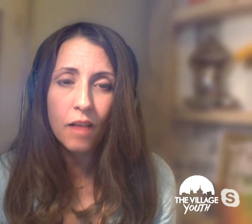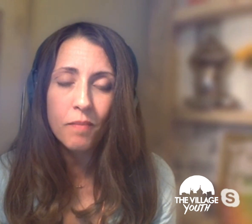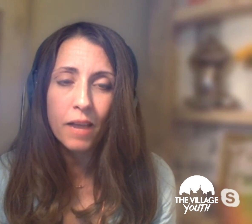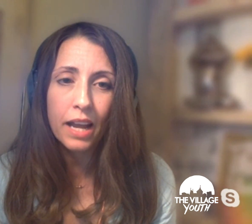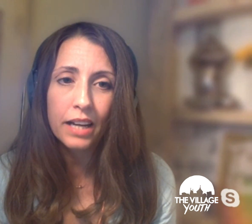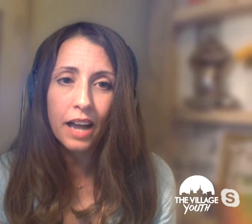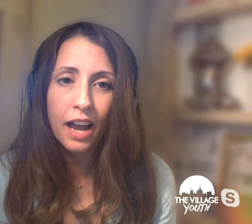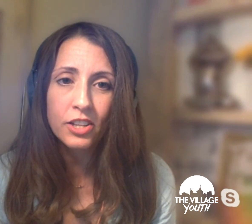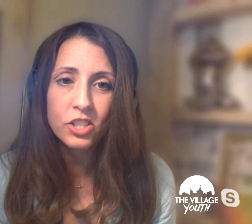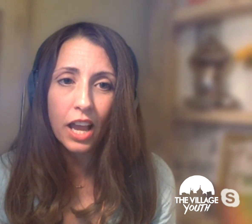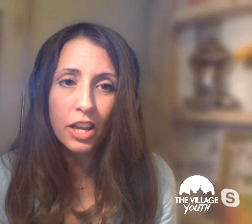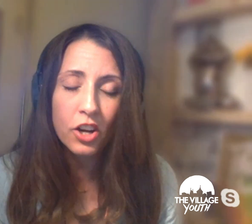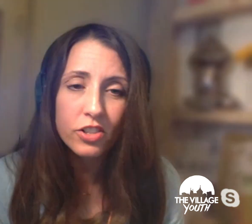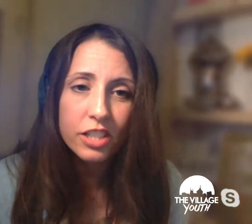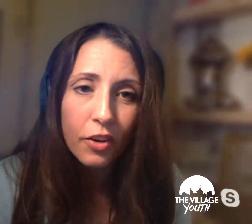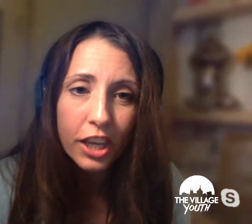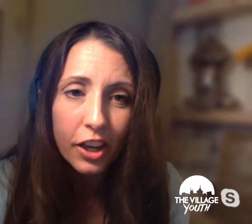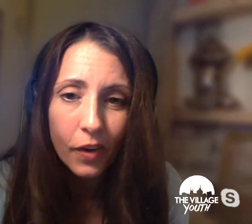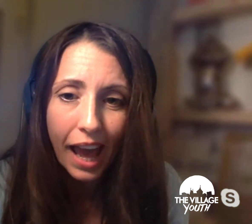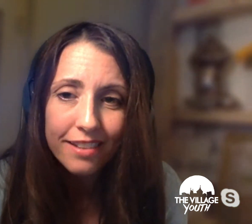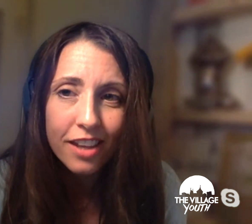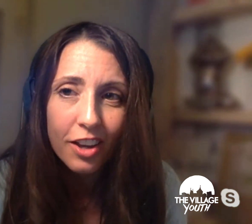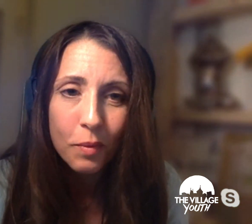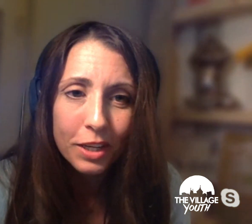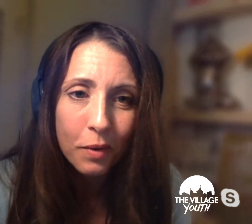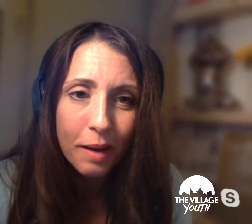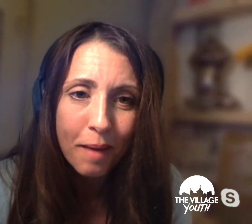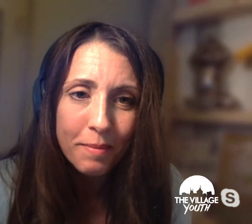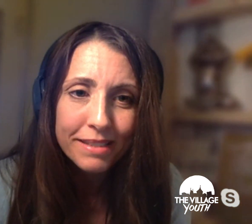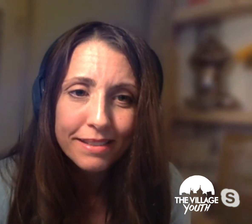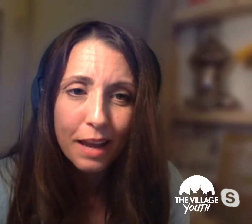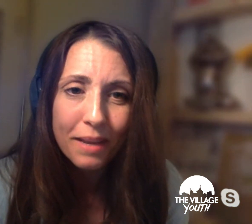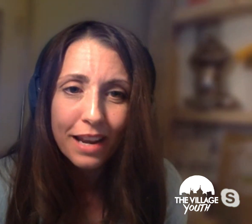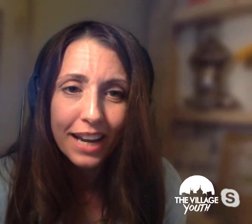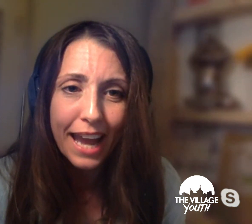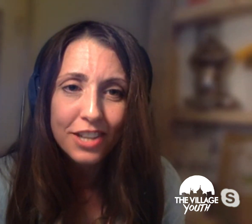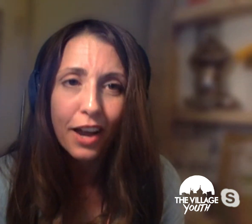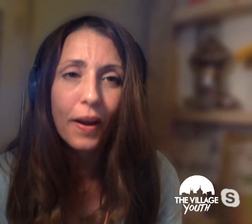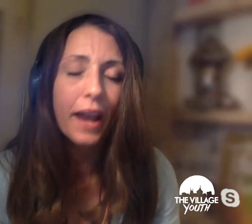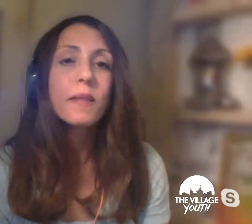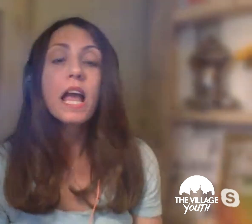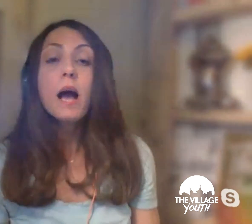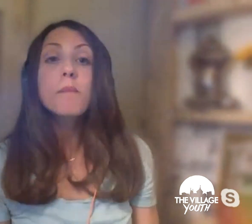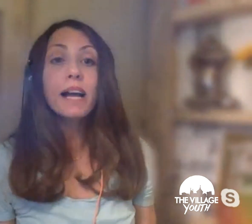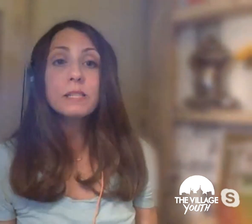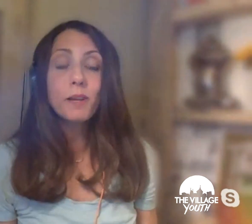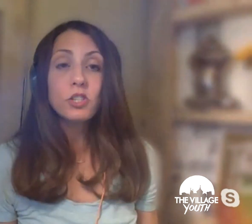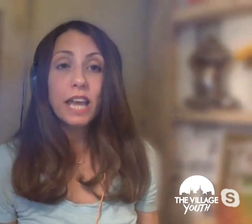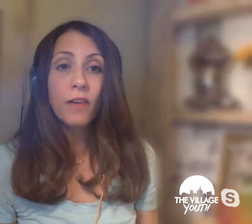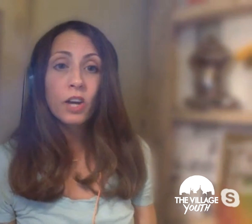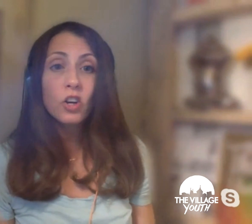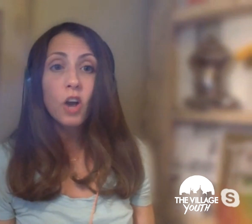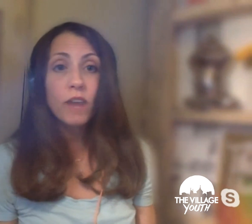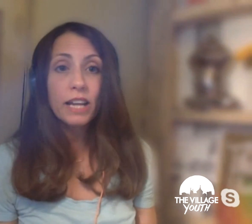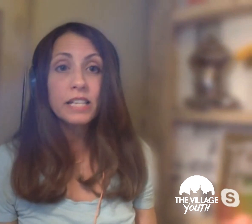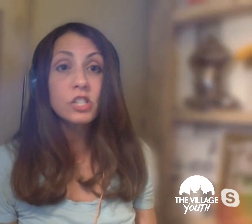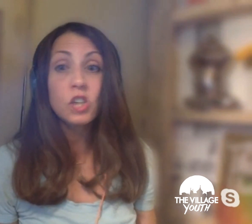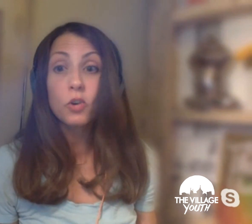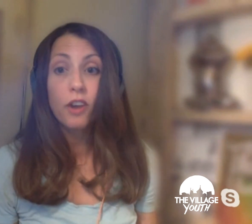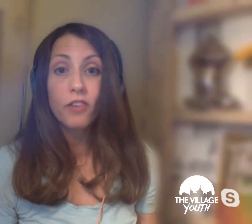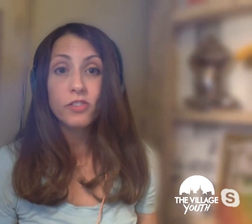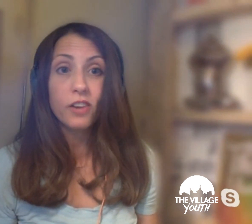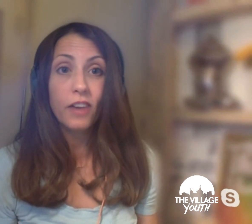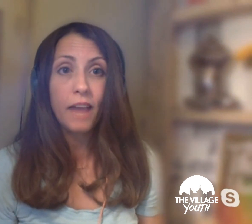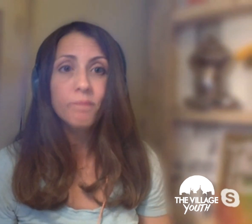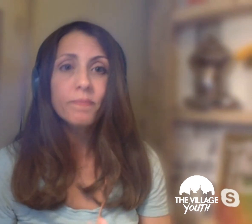one. Oh my gosh, you're so cute. I saw you when you were in Mommy's tummy. Look at you. Okay, my special talent. Are y'all ready? It's